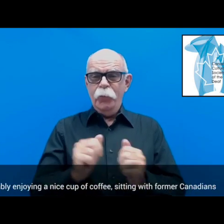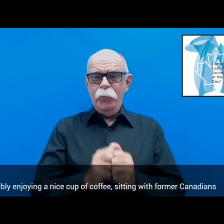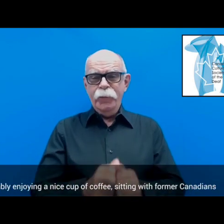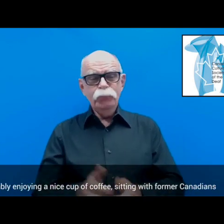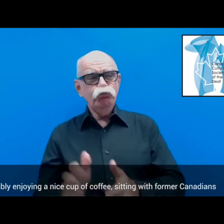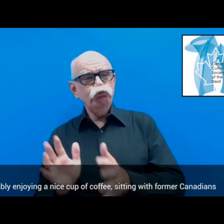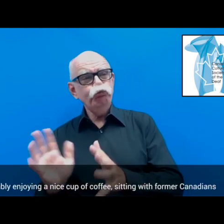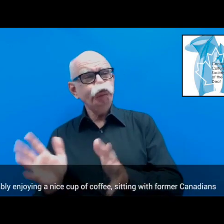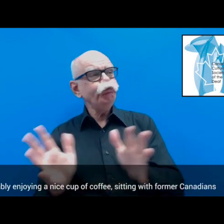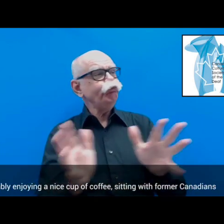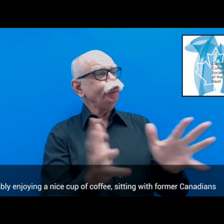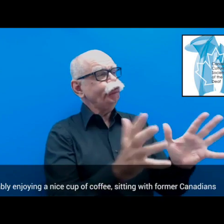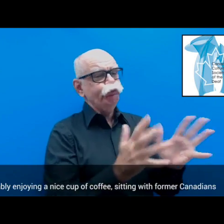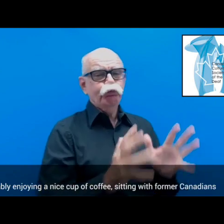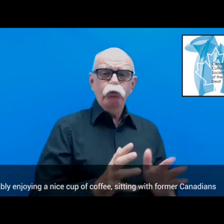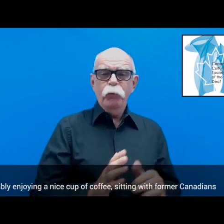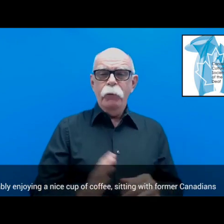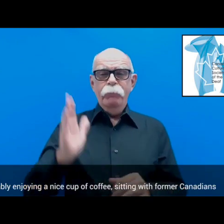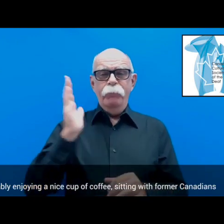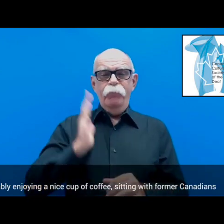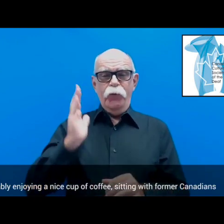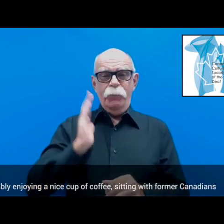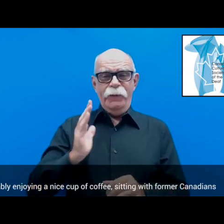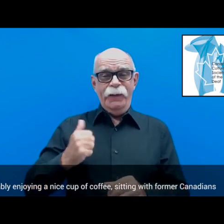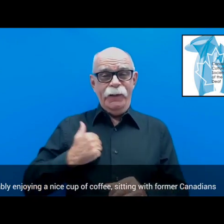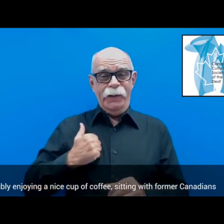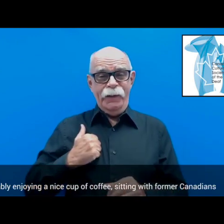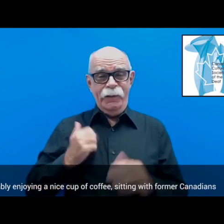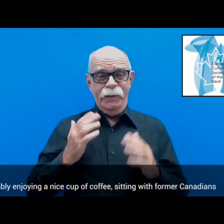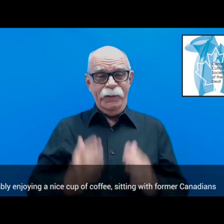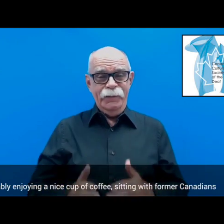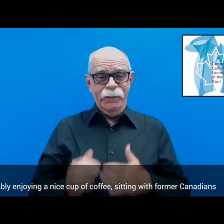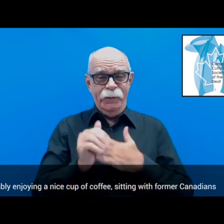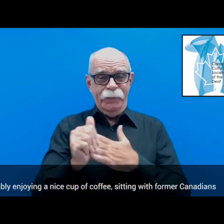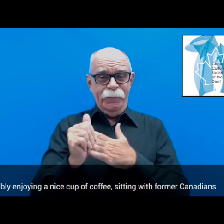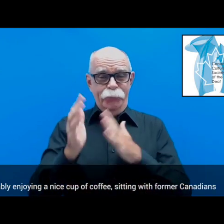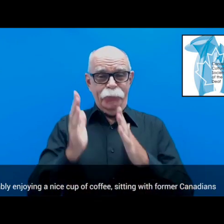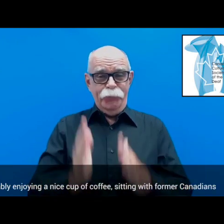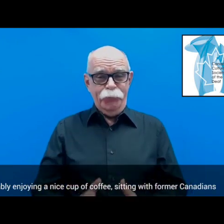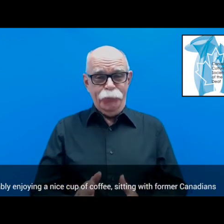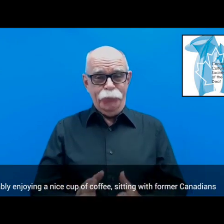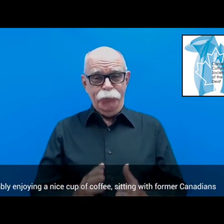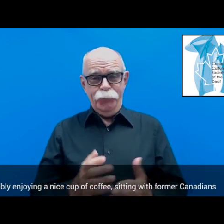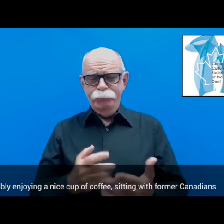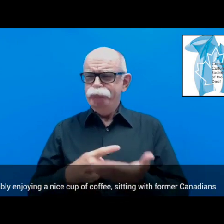probably enjoying a nice cup of coffee, sitting with former Canadians